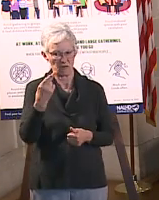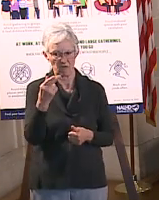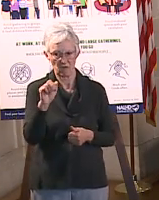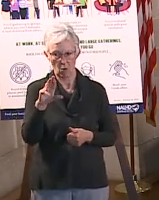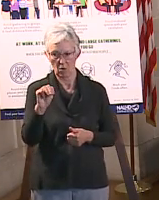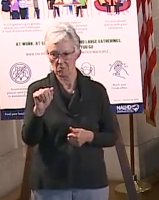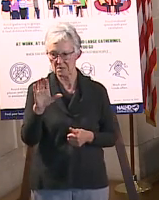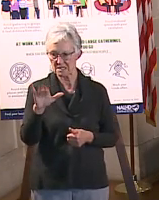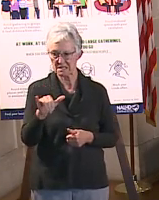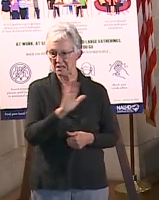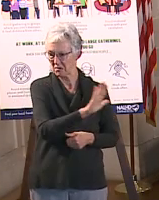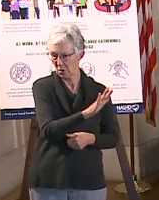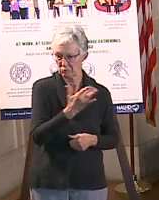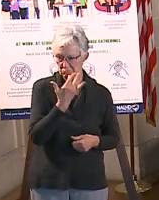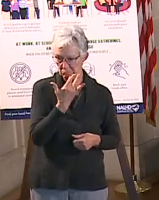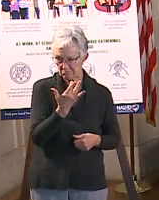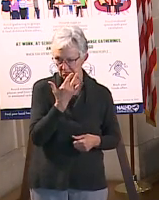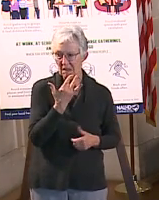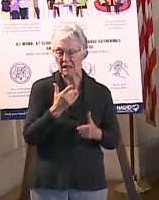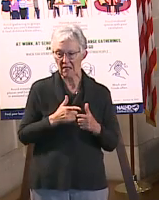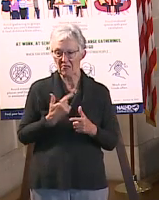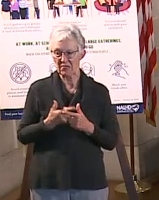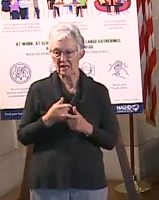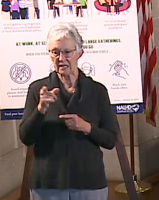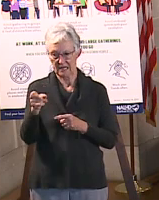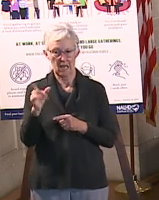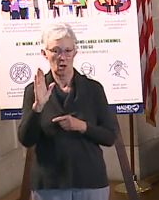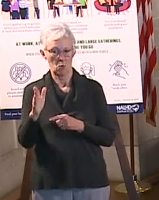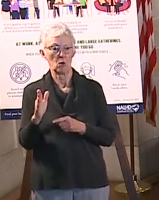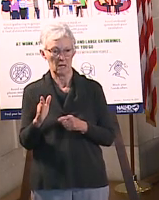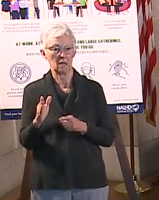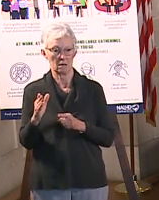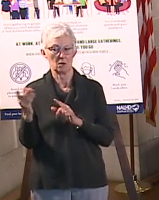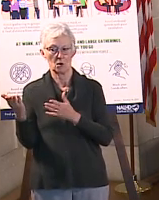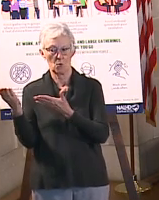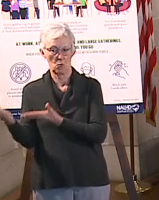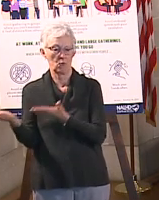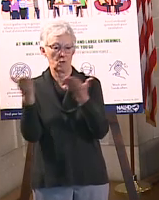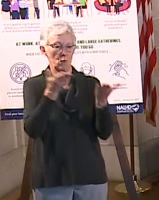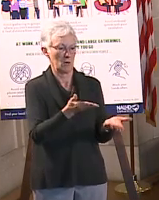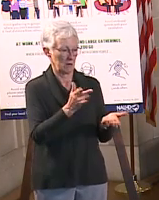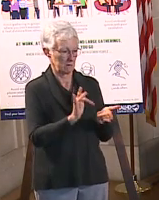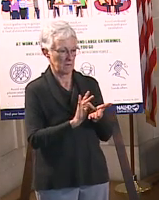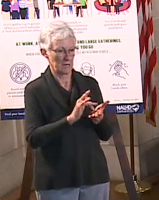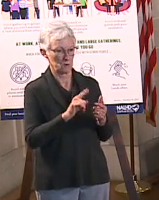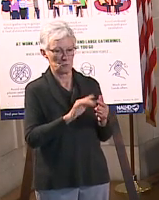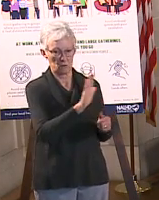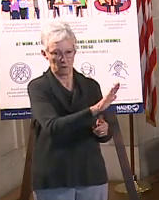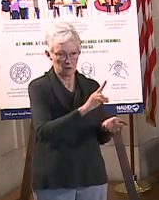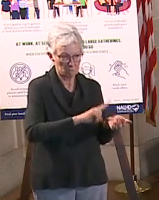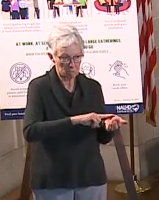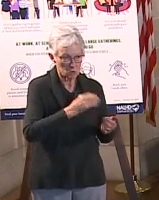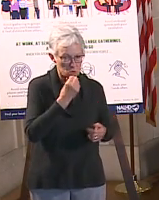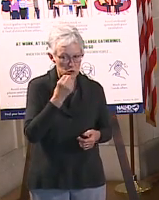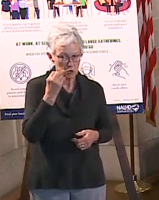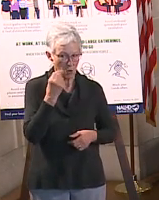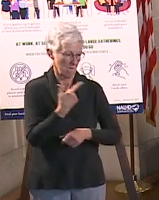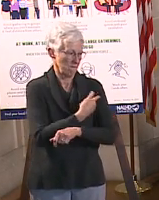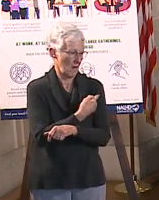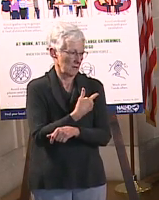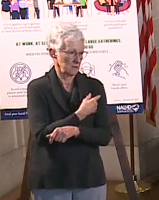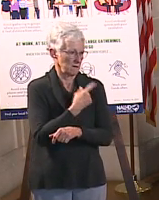to long-term care facilities and make those, do the vaccine program with them. There are some, I think it